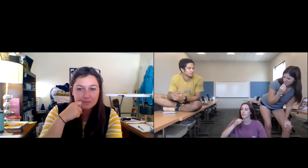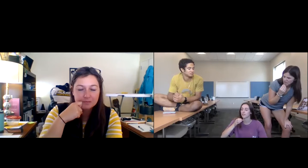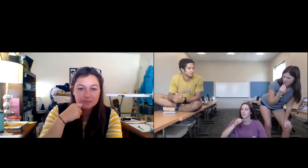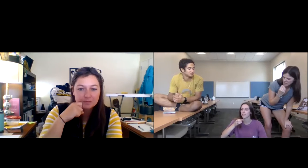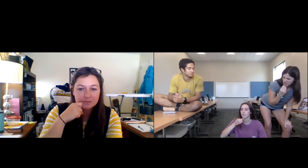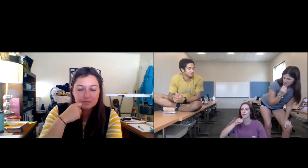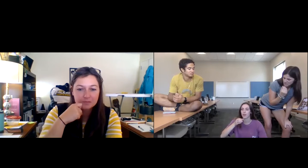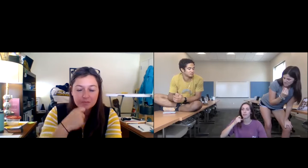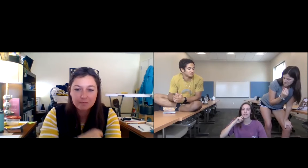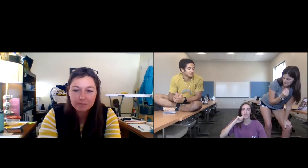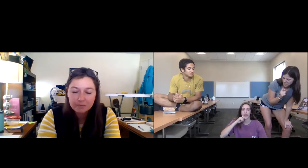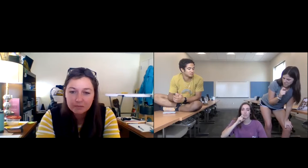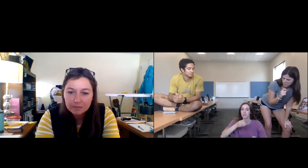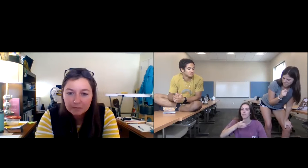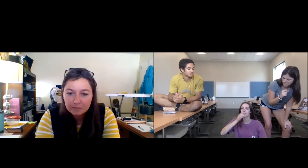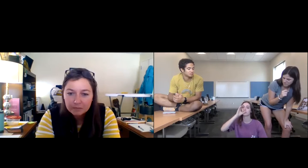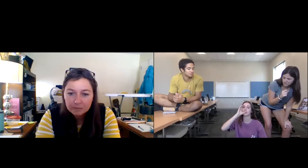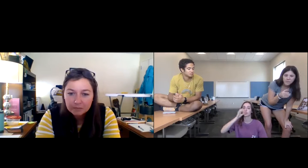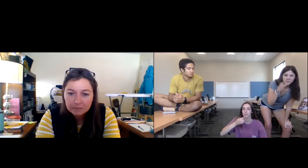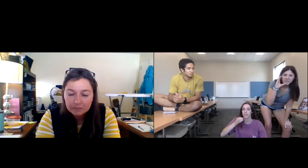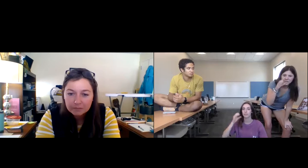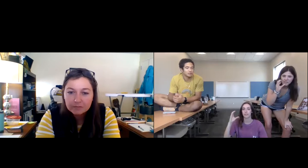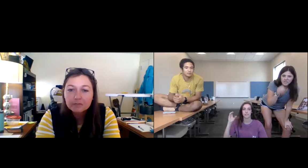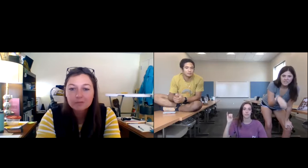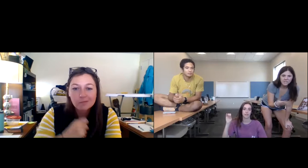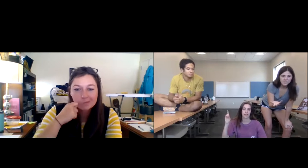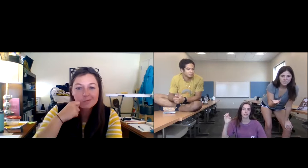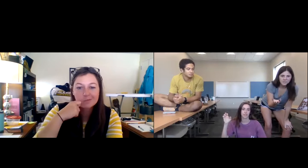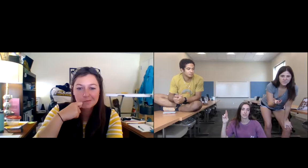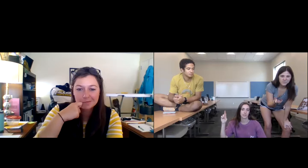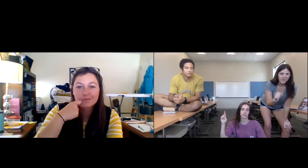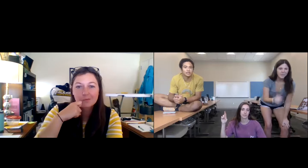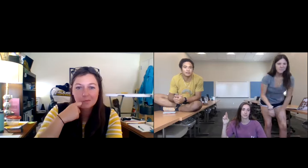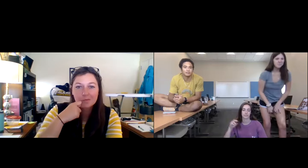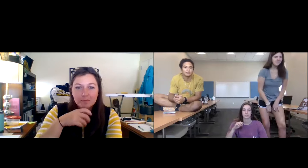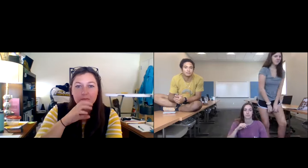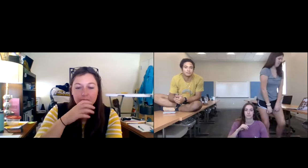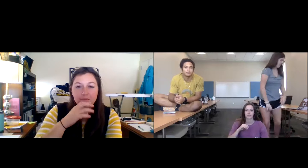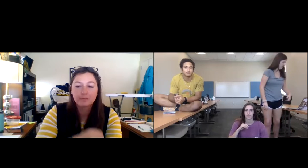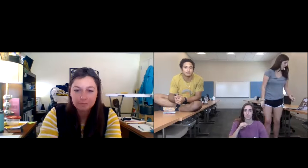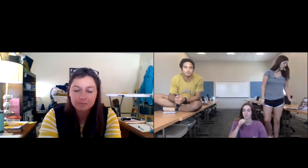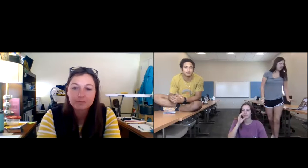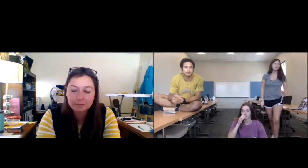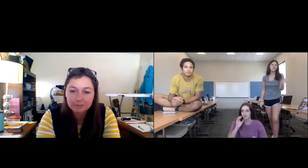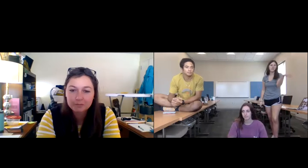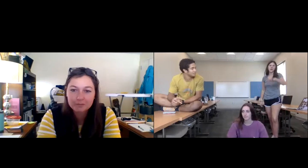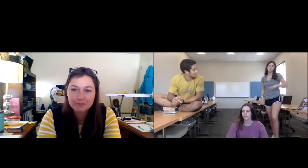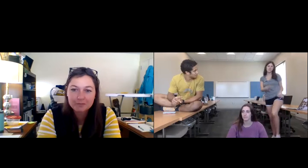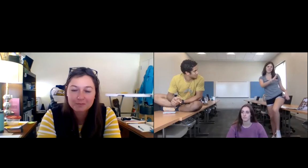Yeah. because someone would probably say apple drink, but then Yeah. spell out cider. Yeah. That's another thing you kind of specify